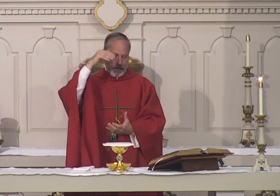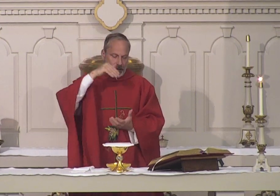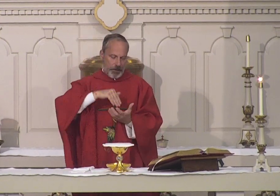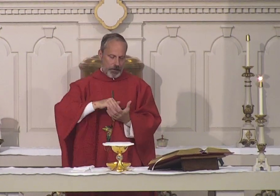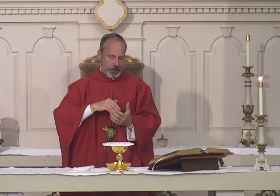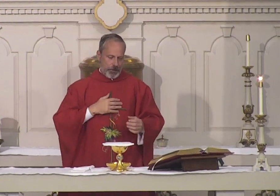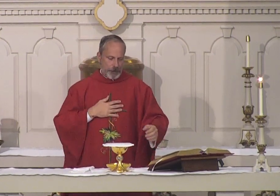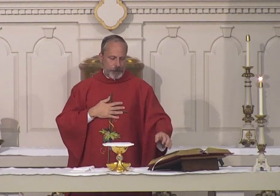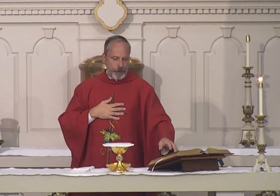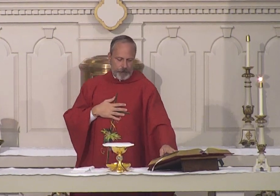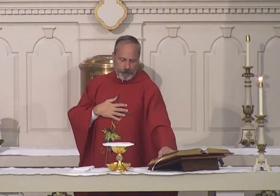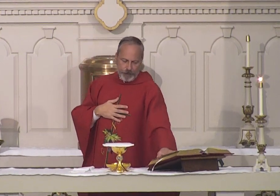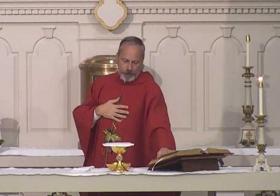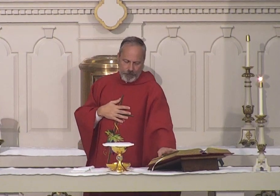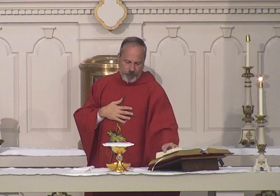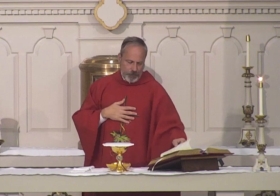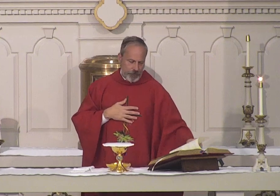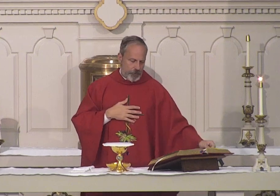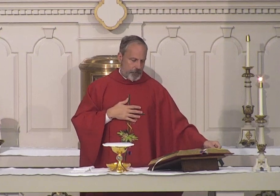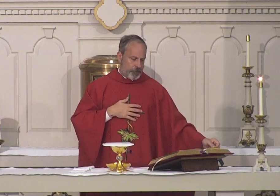again.